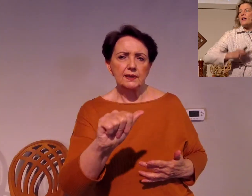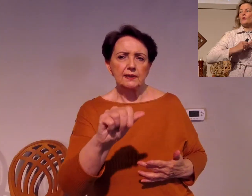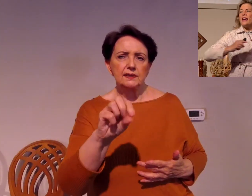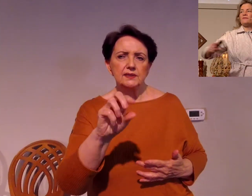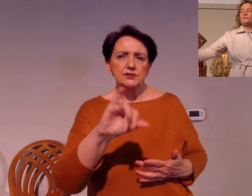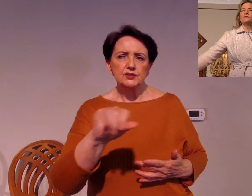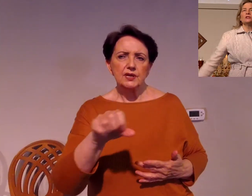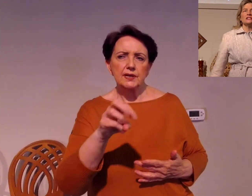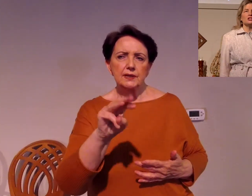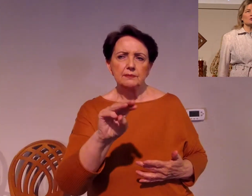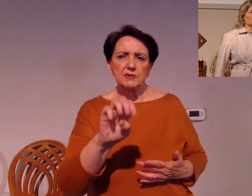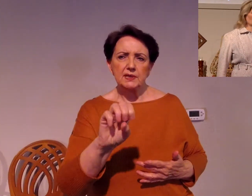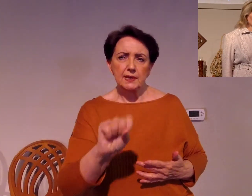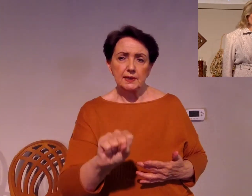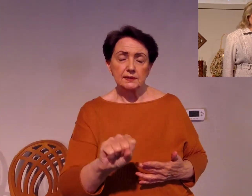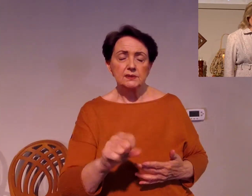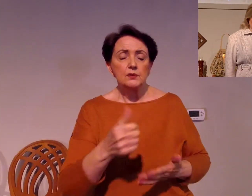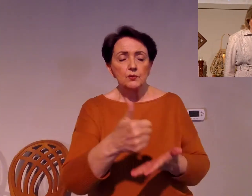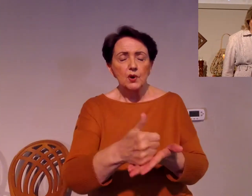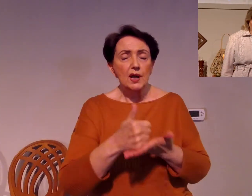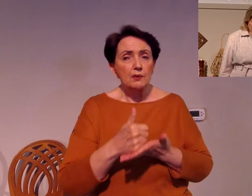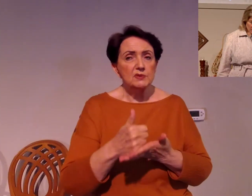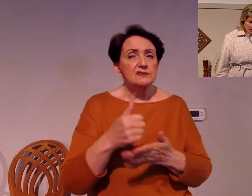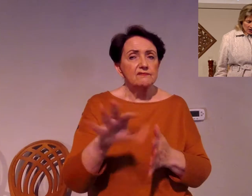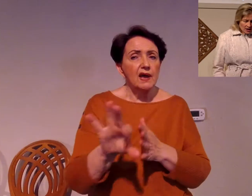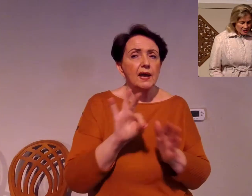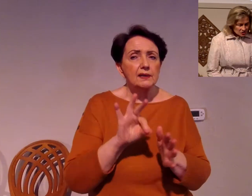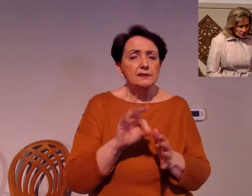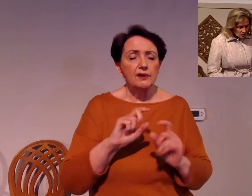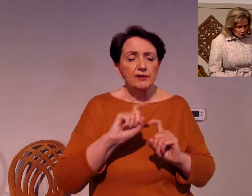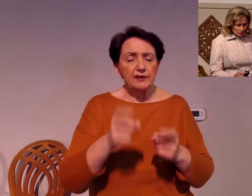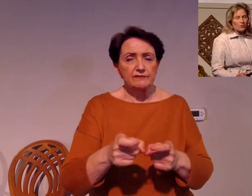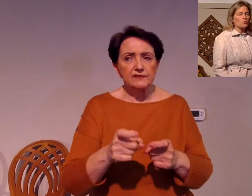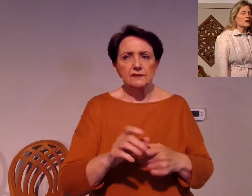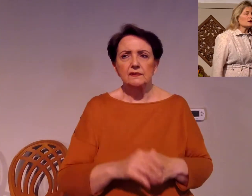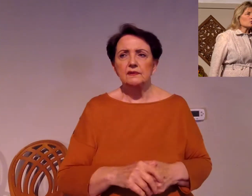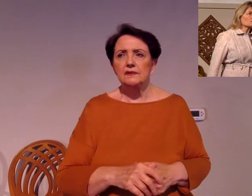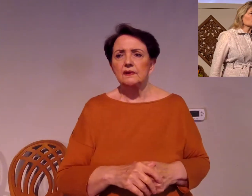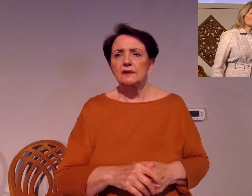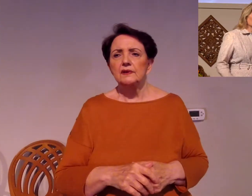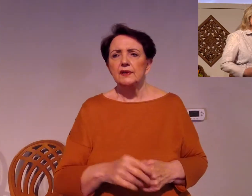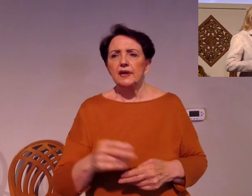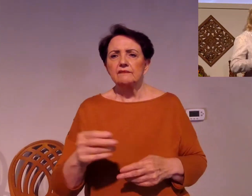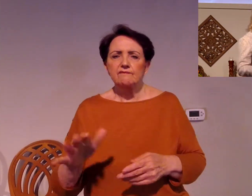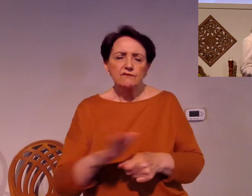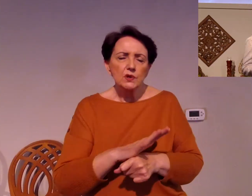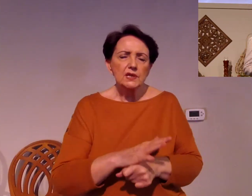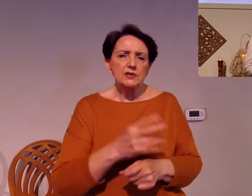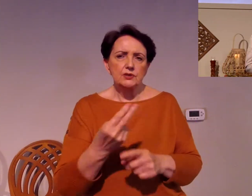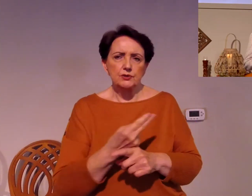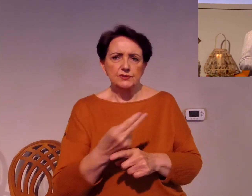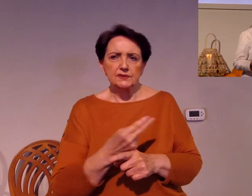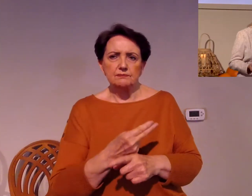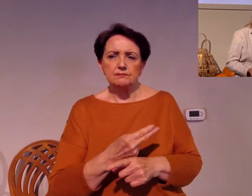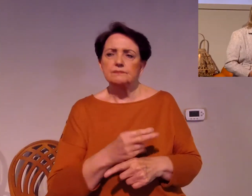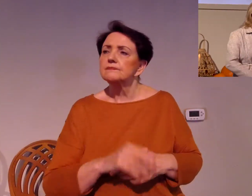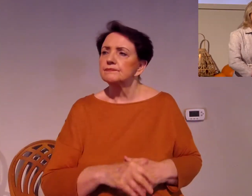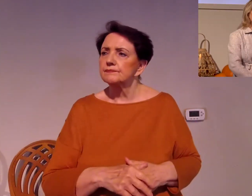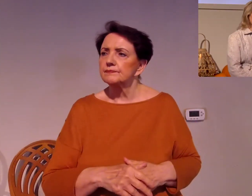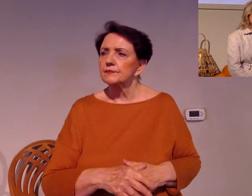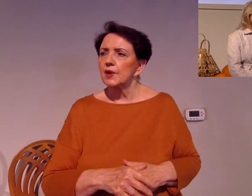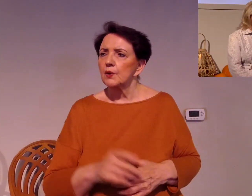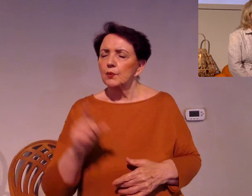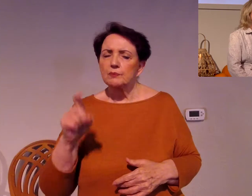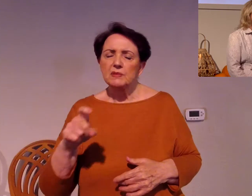them and we have to fully use our gifts. And so in order to fully use our gifts, we must